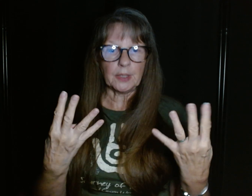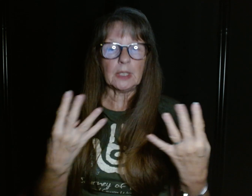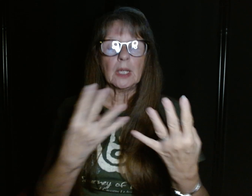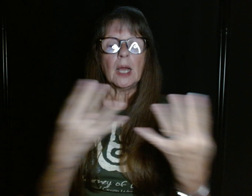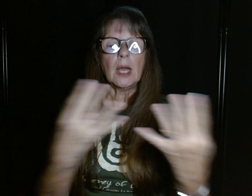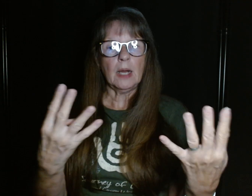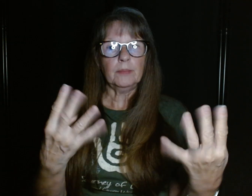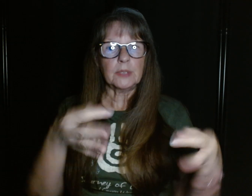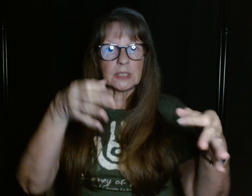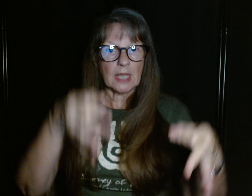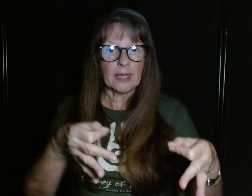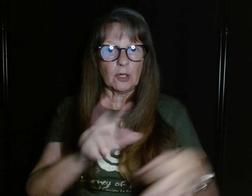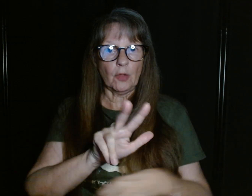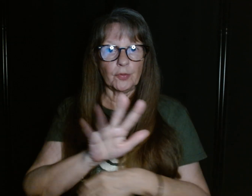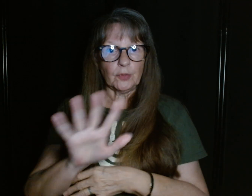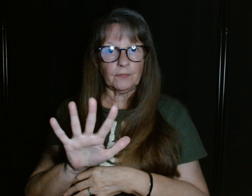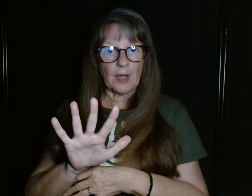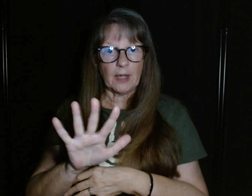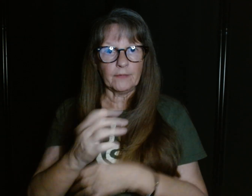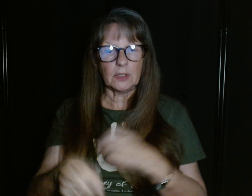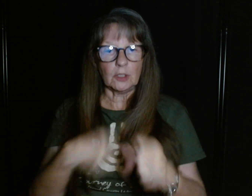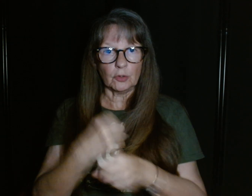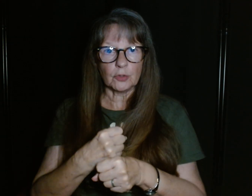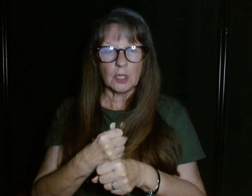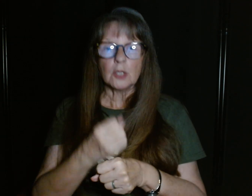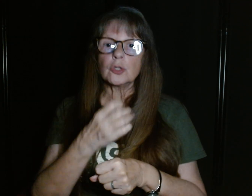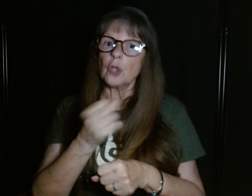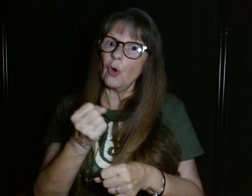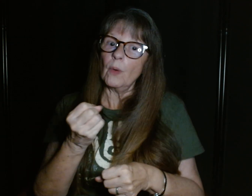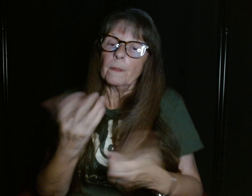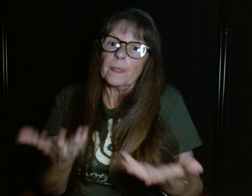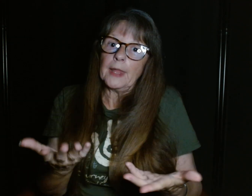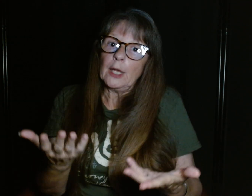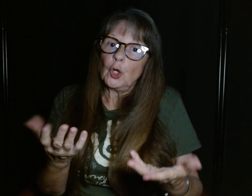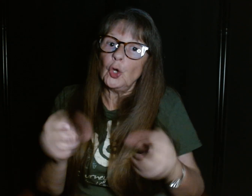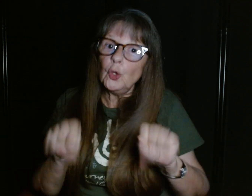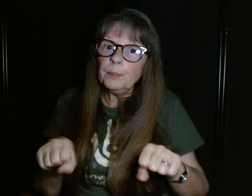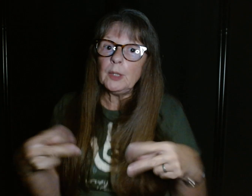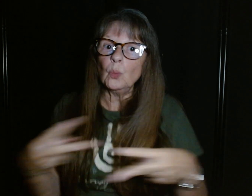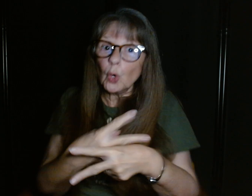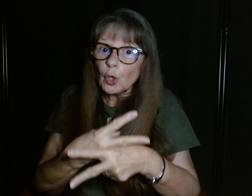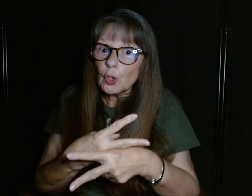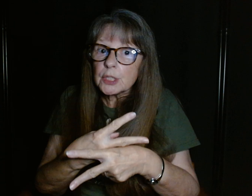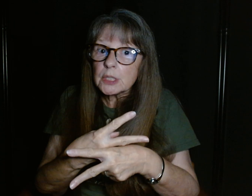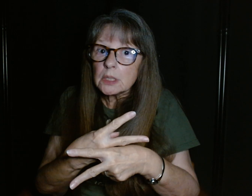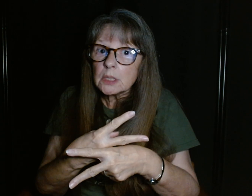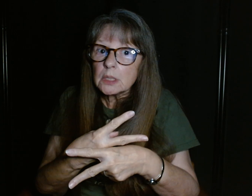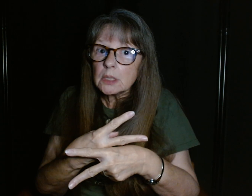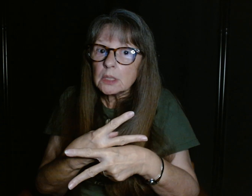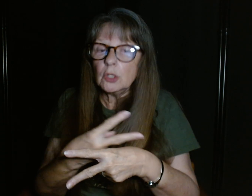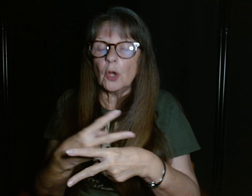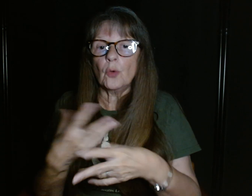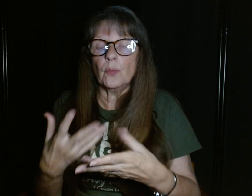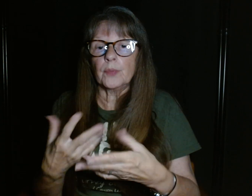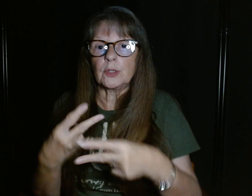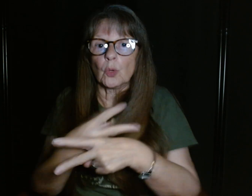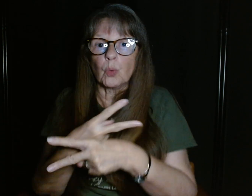jury decided on 35 years. So it could be worse. That's the